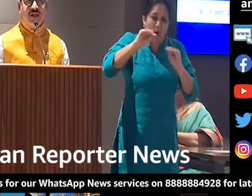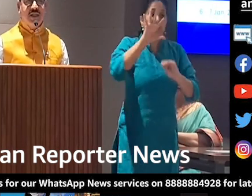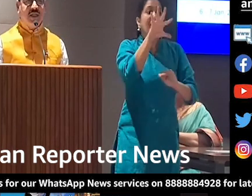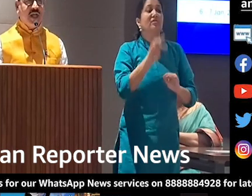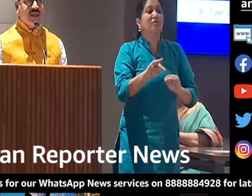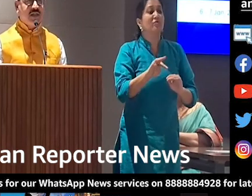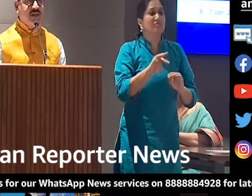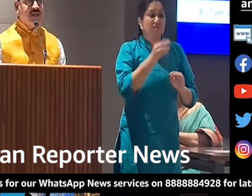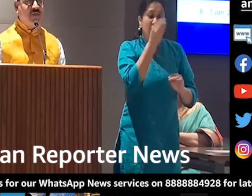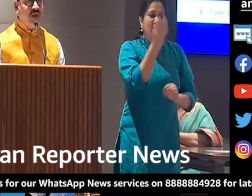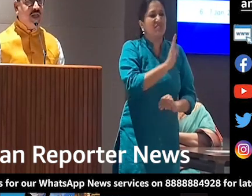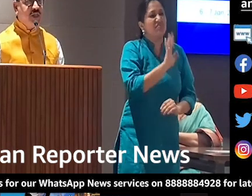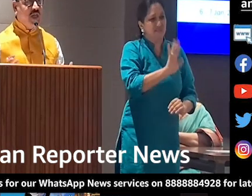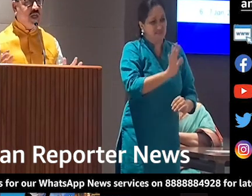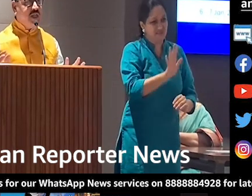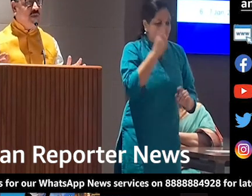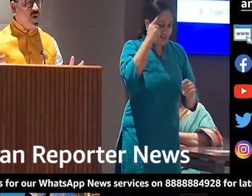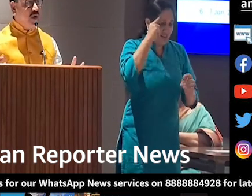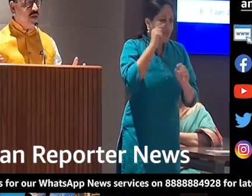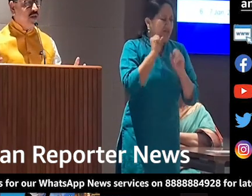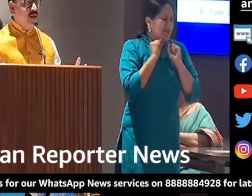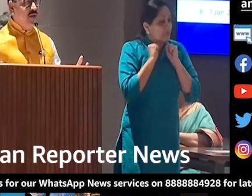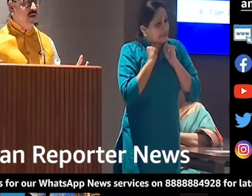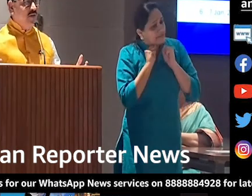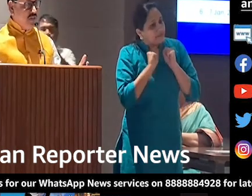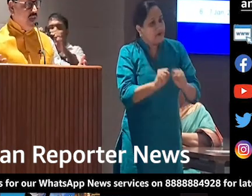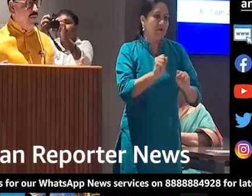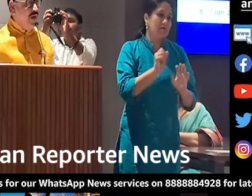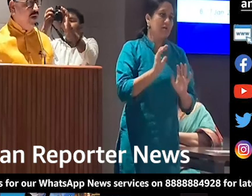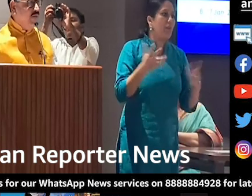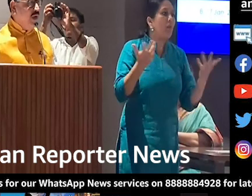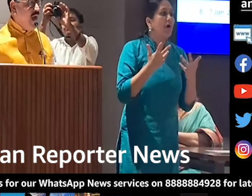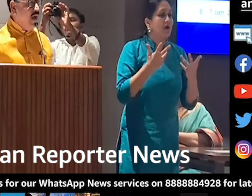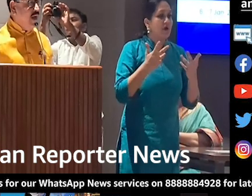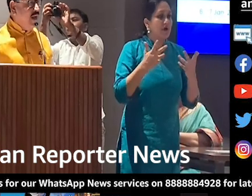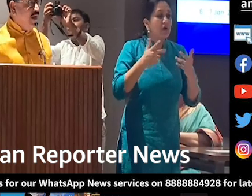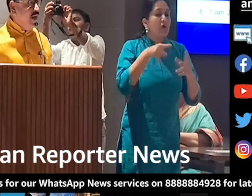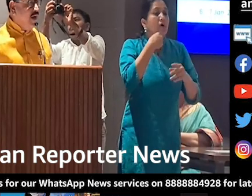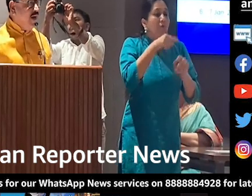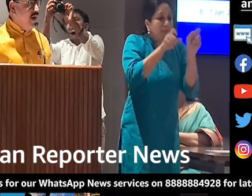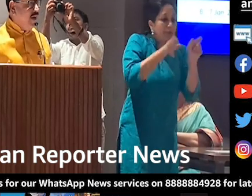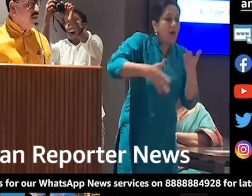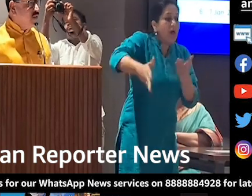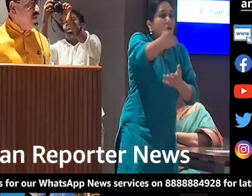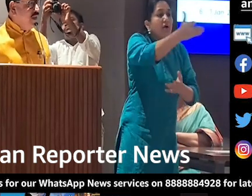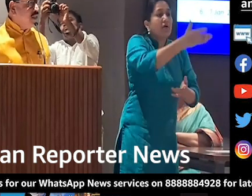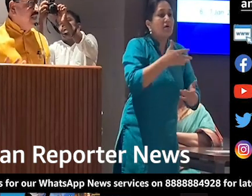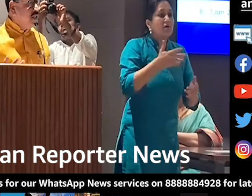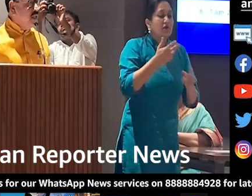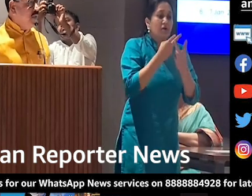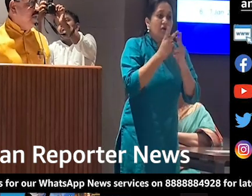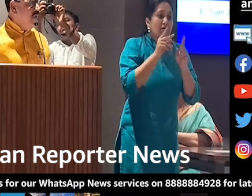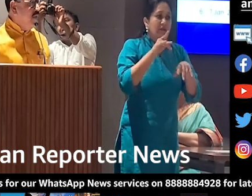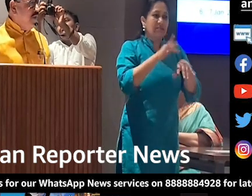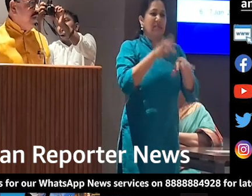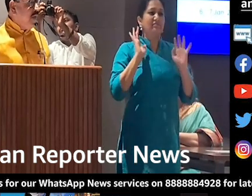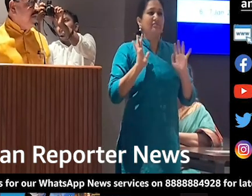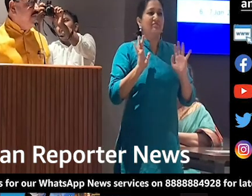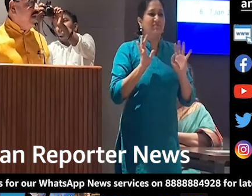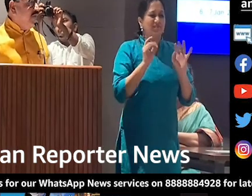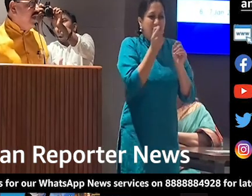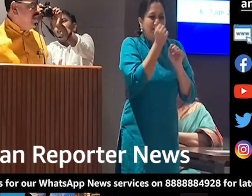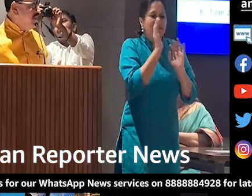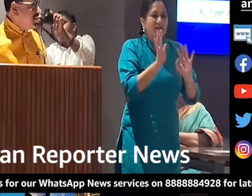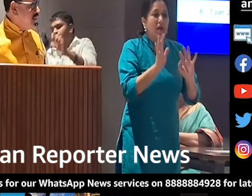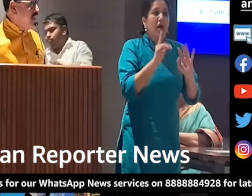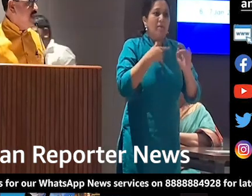an easy task. It's a very challenging, because the segment that we are handling is very sensitive, but yet we